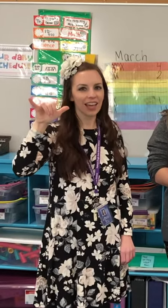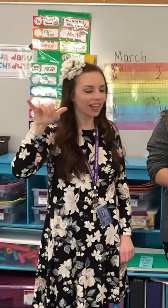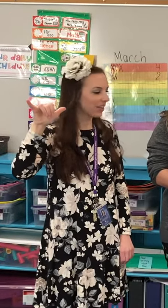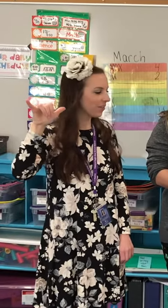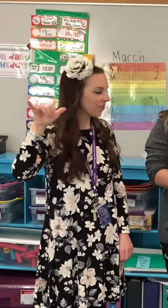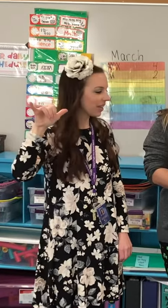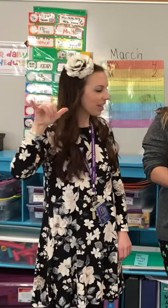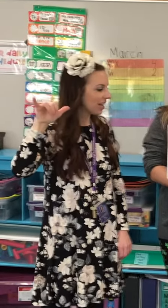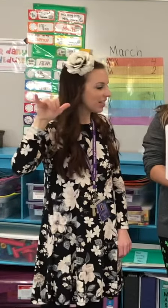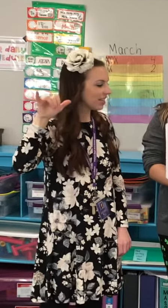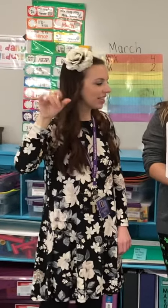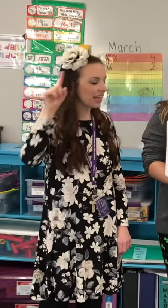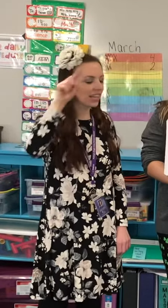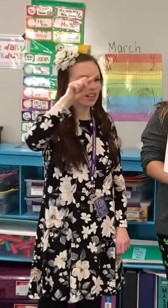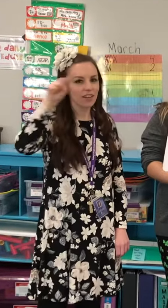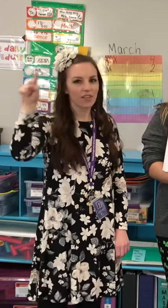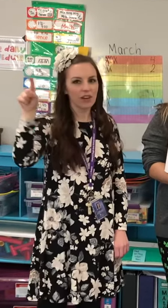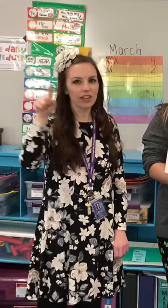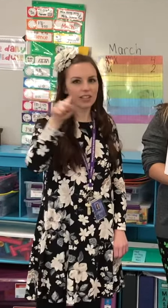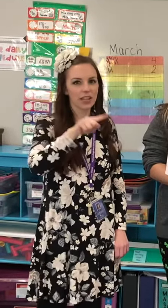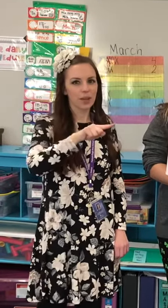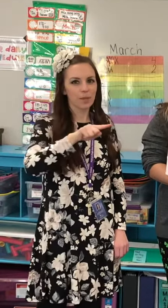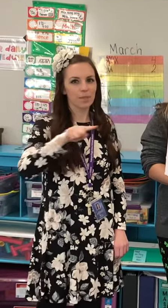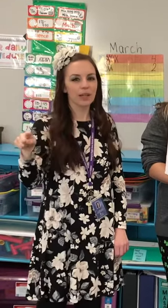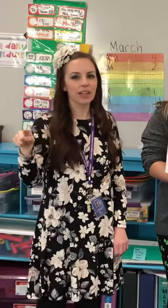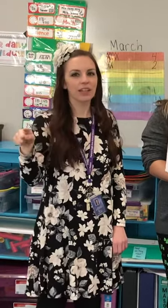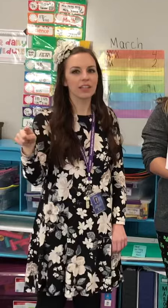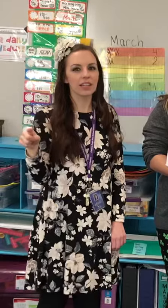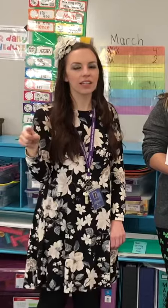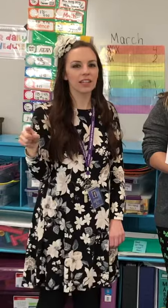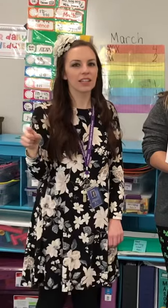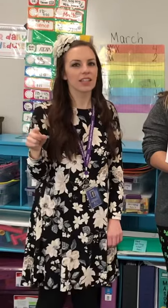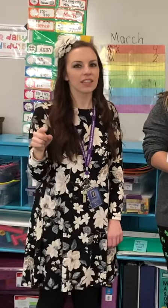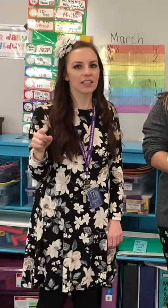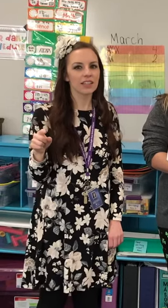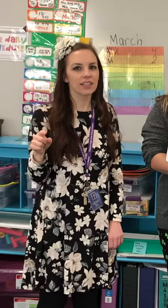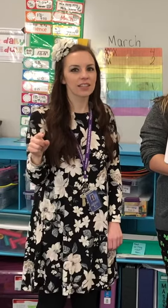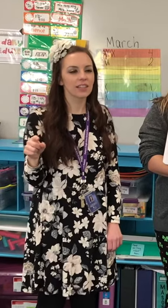Z for zippers.